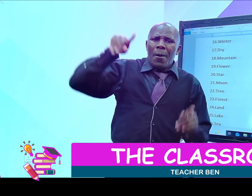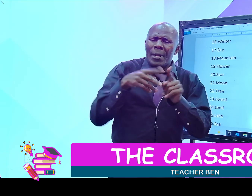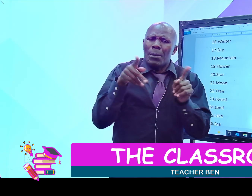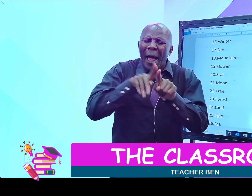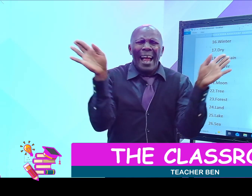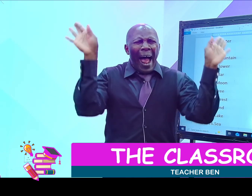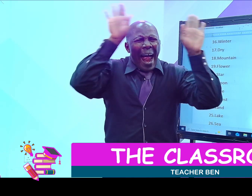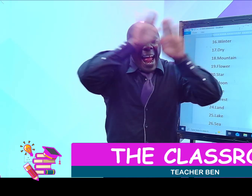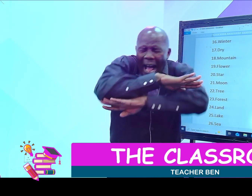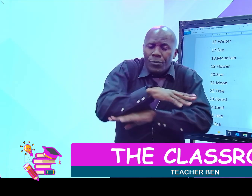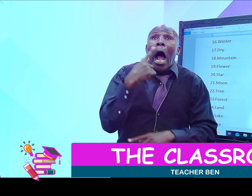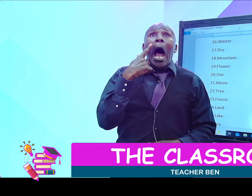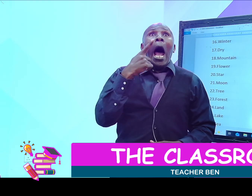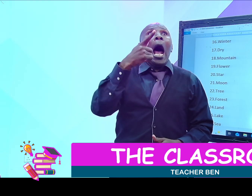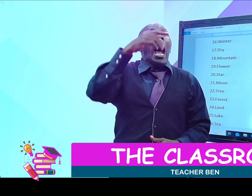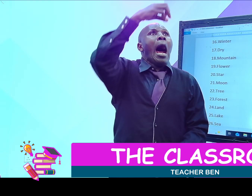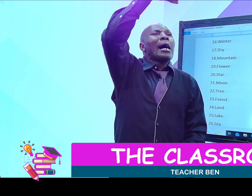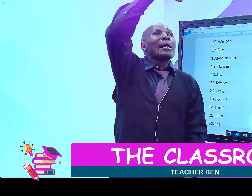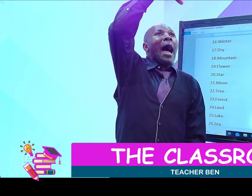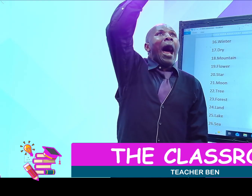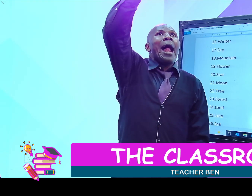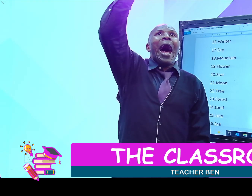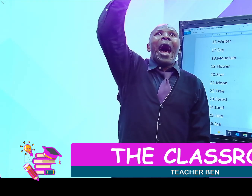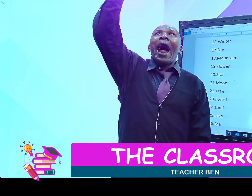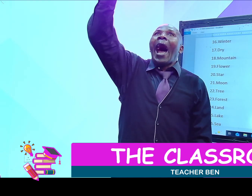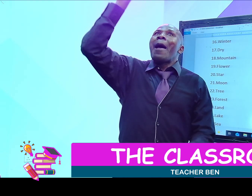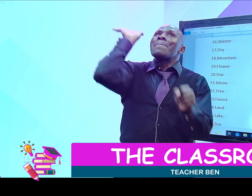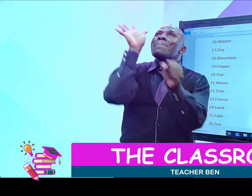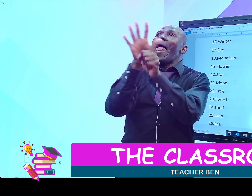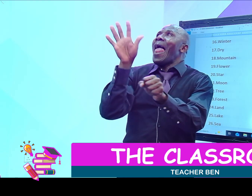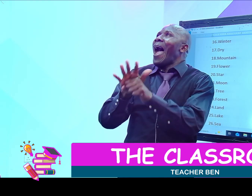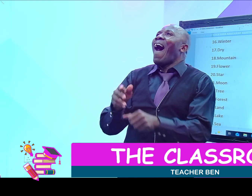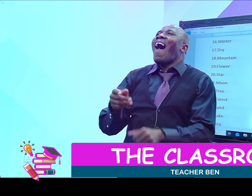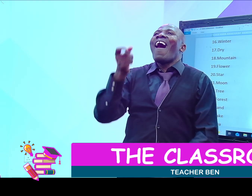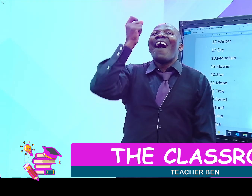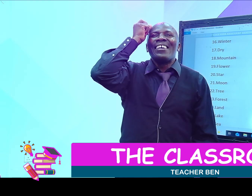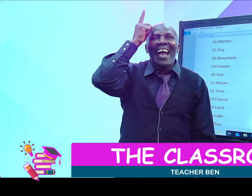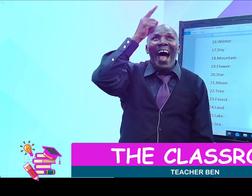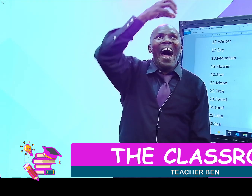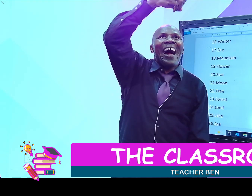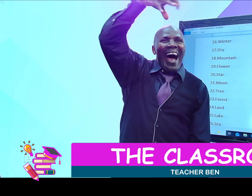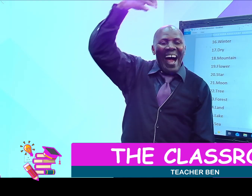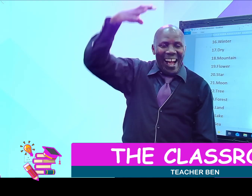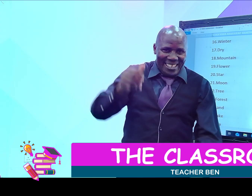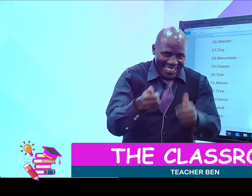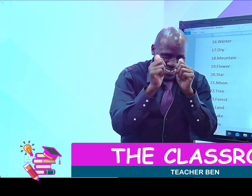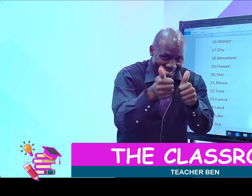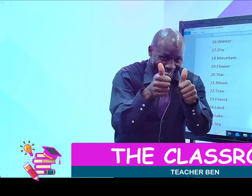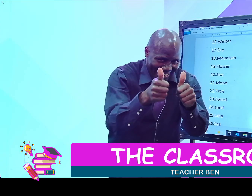Number 20, star. At night, you'll see many stars in the sky. That is why we